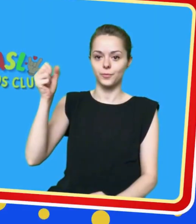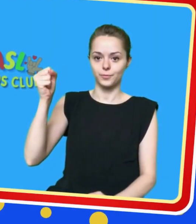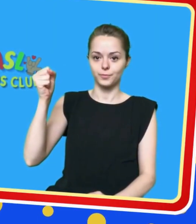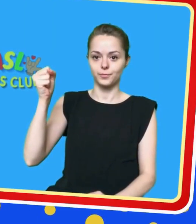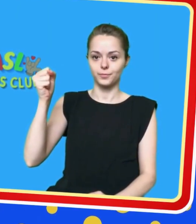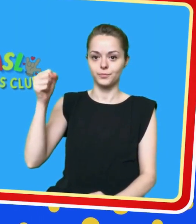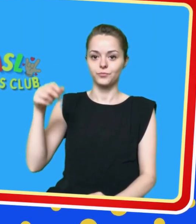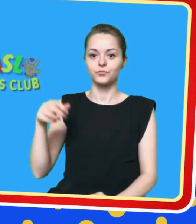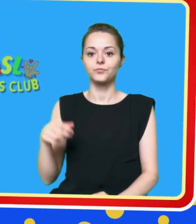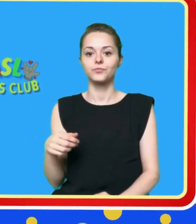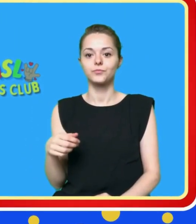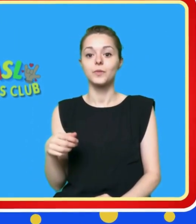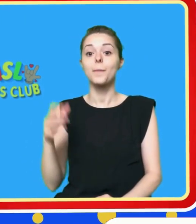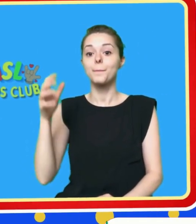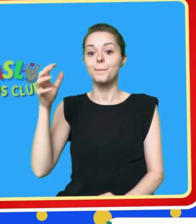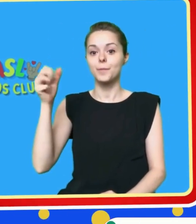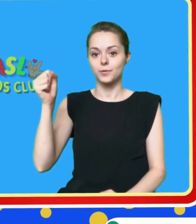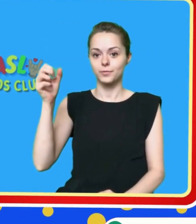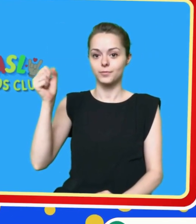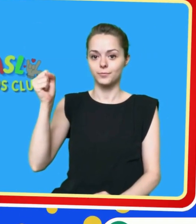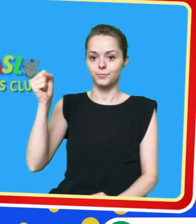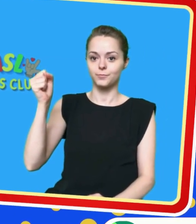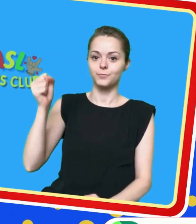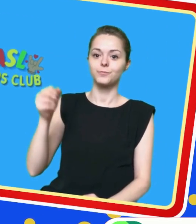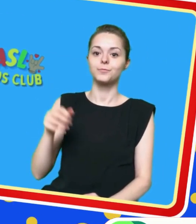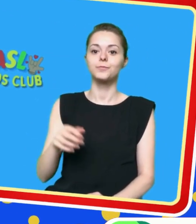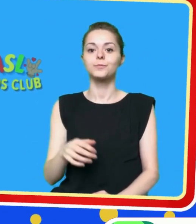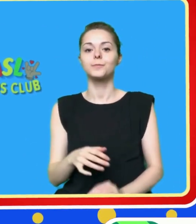Can you figure out this food sign?